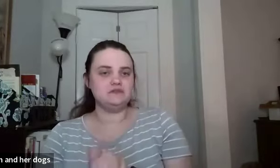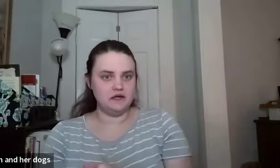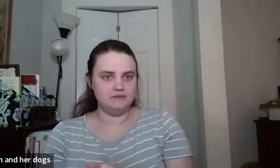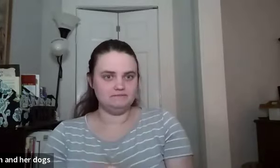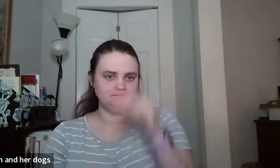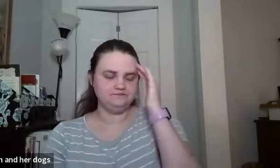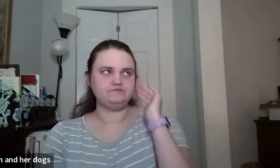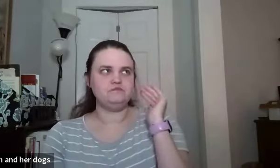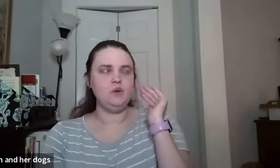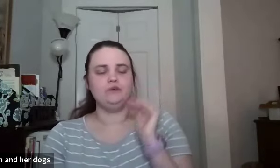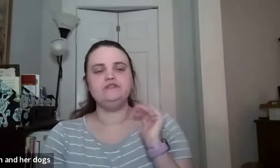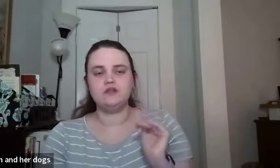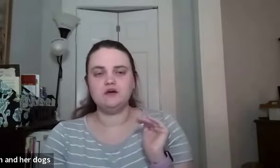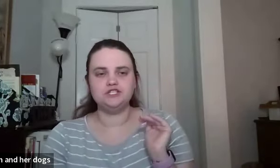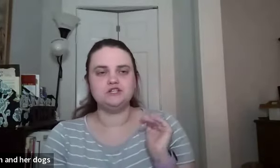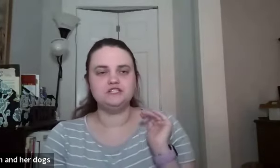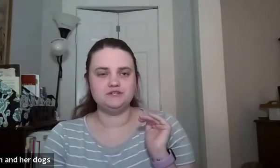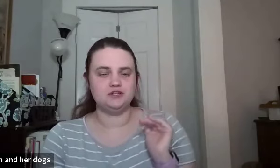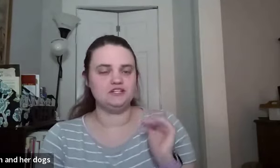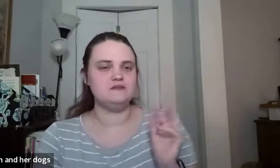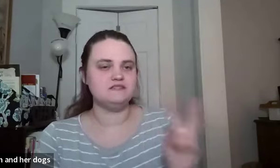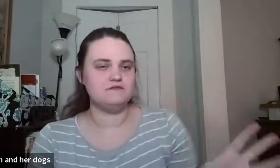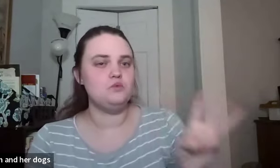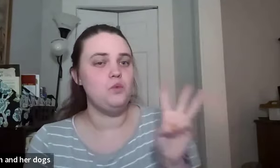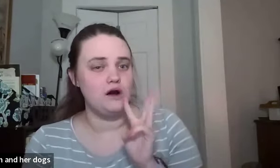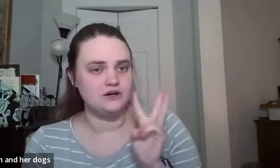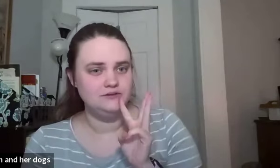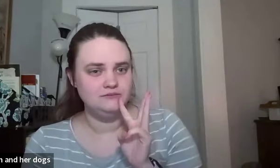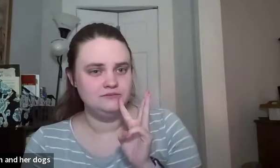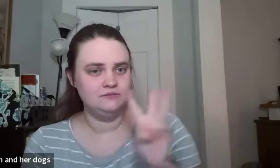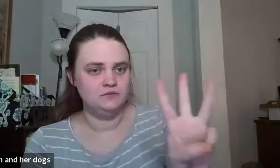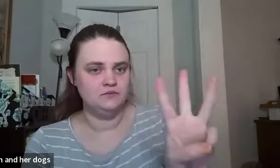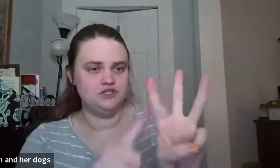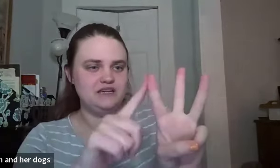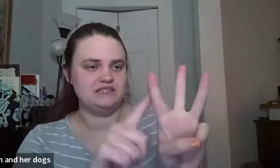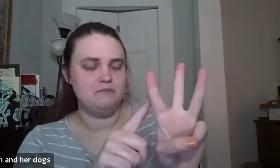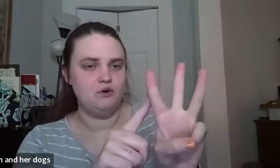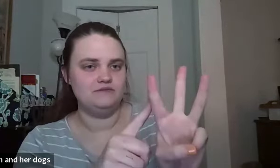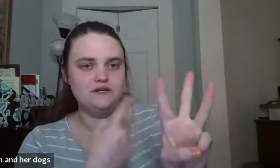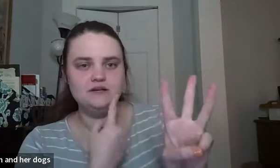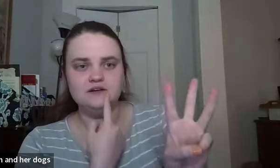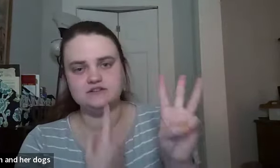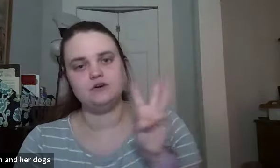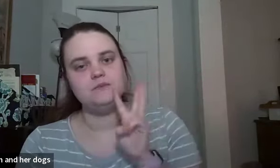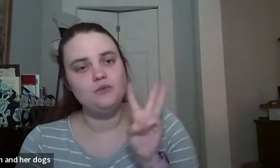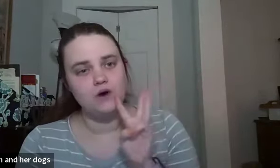flood. With flood, what you're going to do is you're going to do the sign for water, which is, again, is that pointer finger goes to the corner of your mouth,